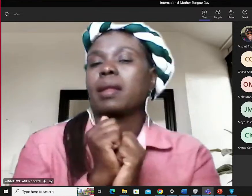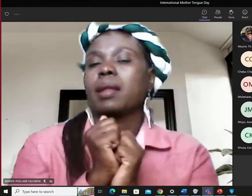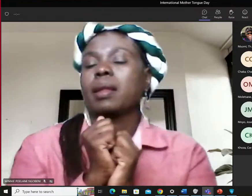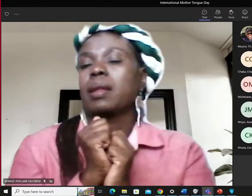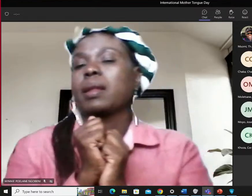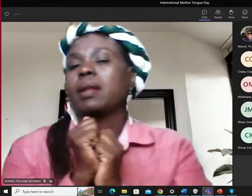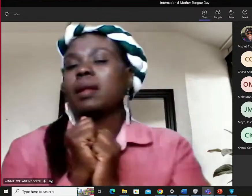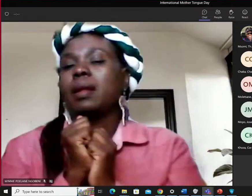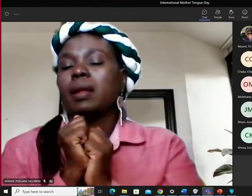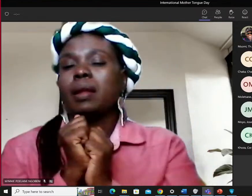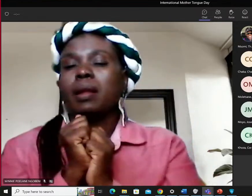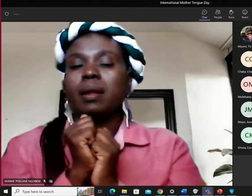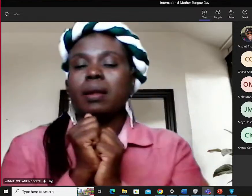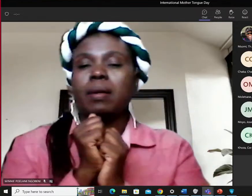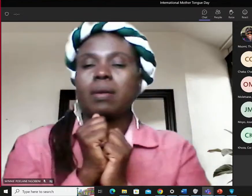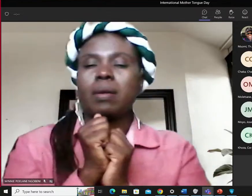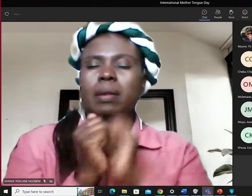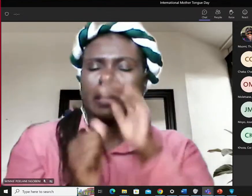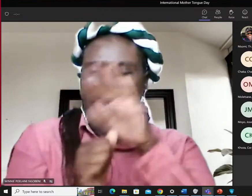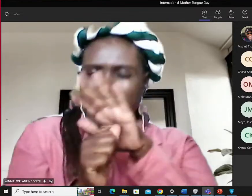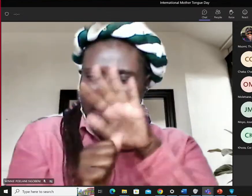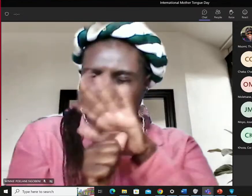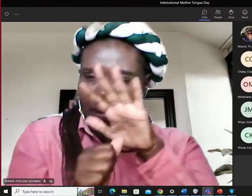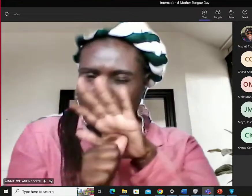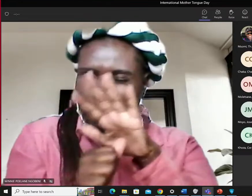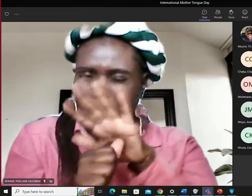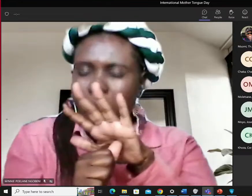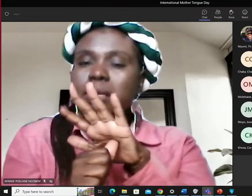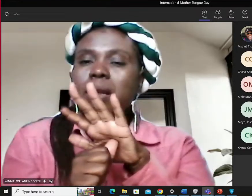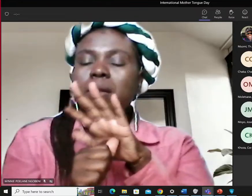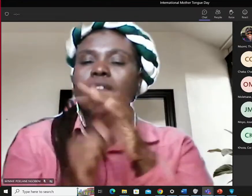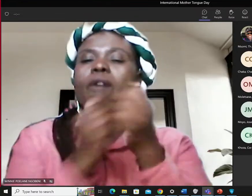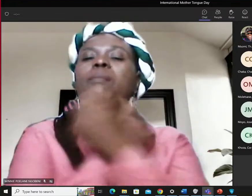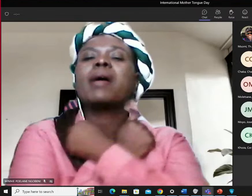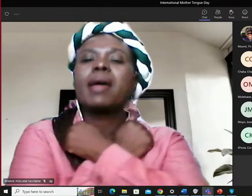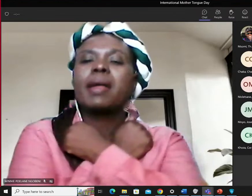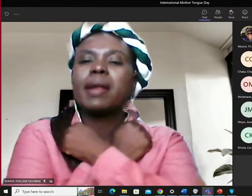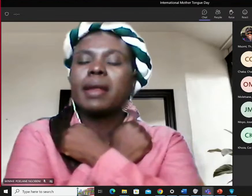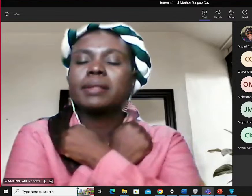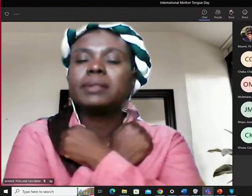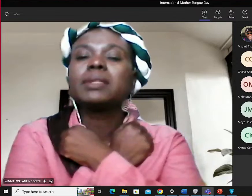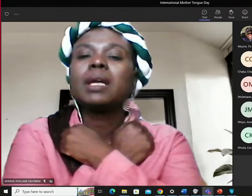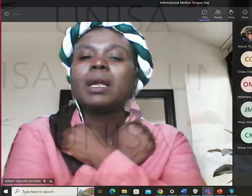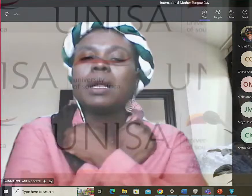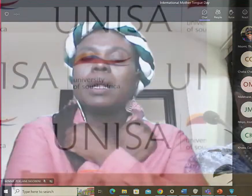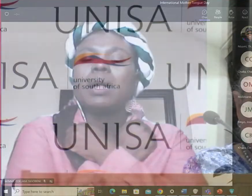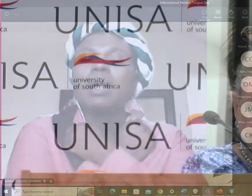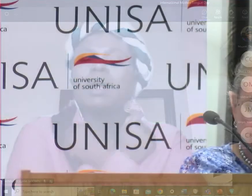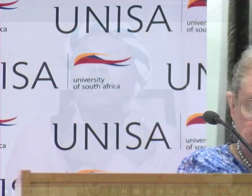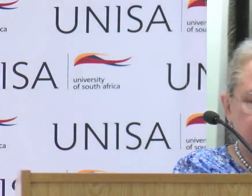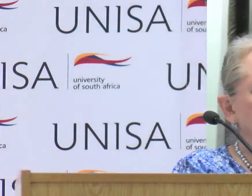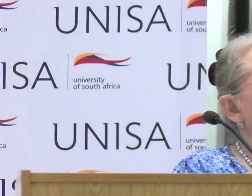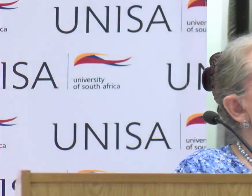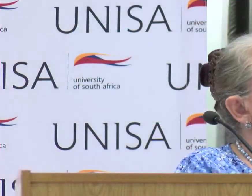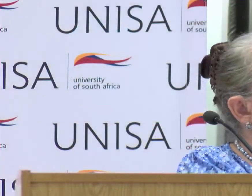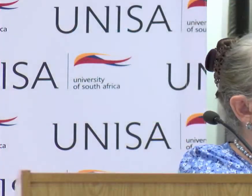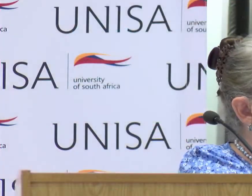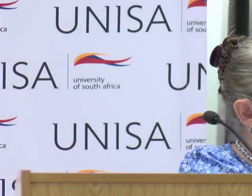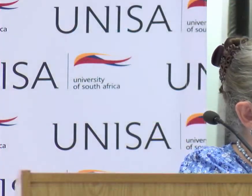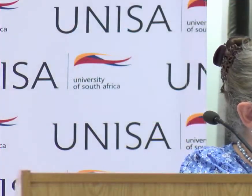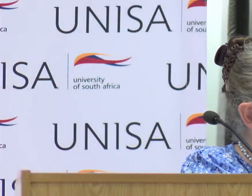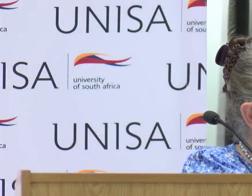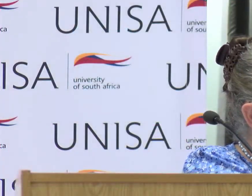essential for parents to learn